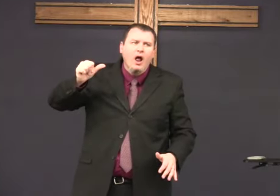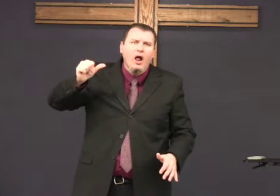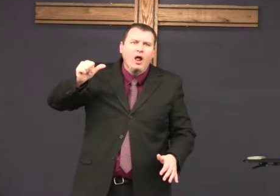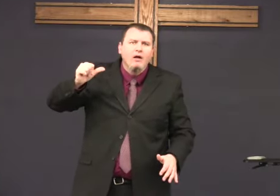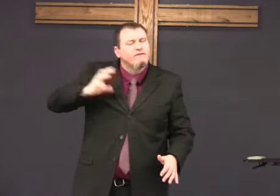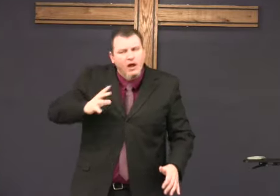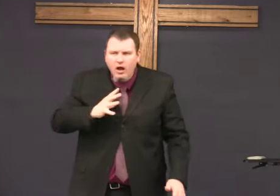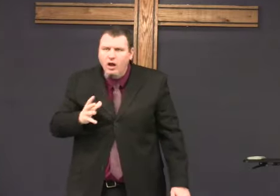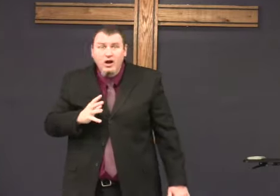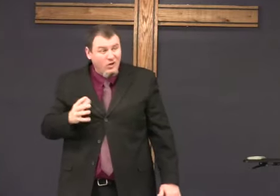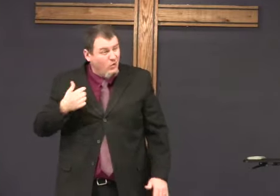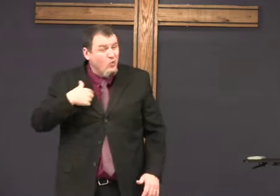Nehemiah